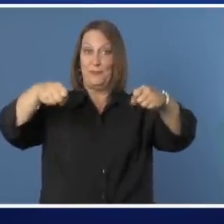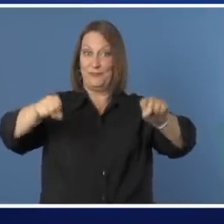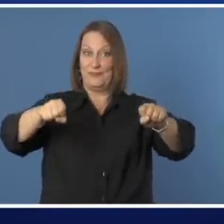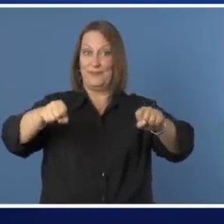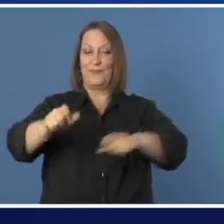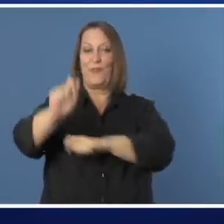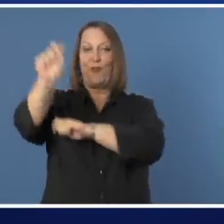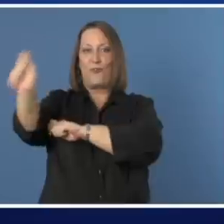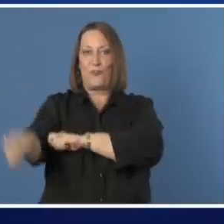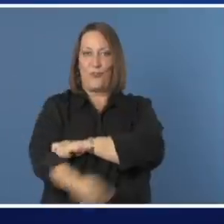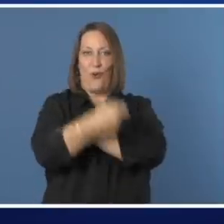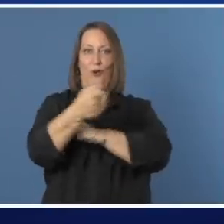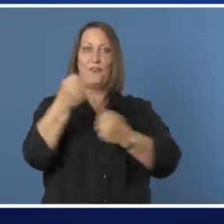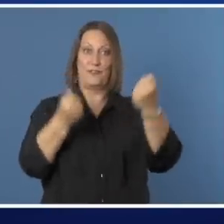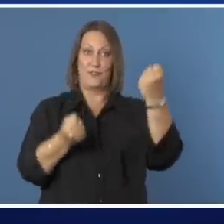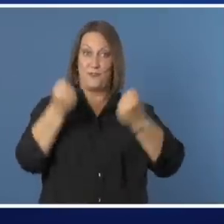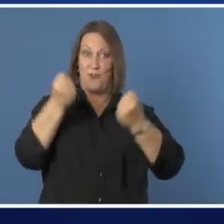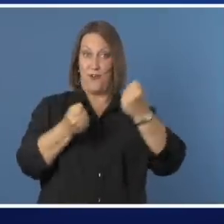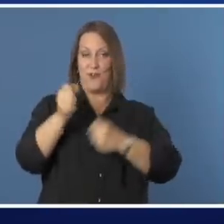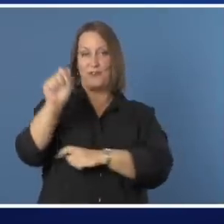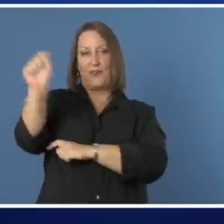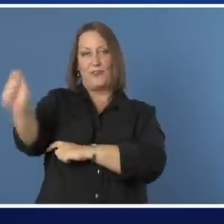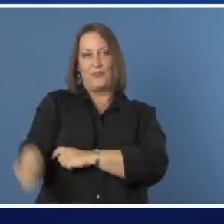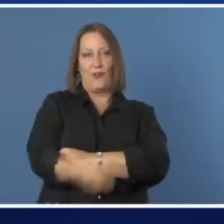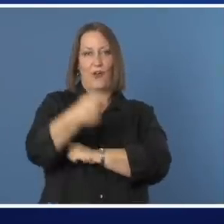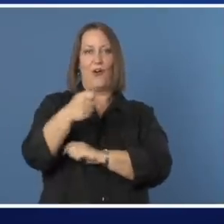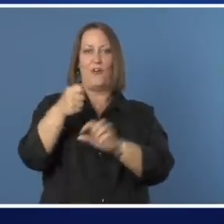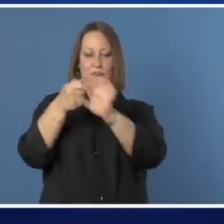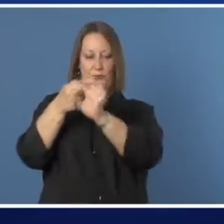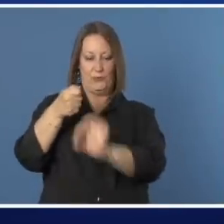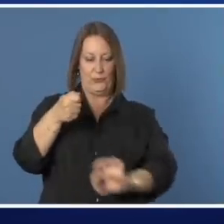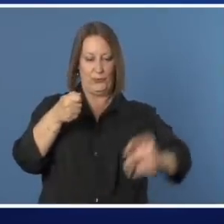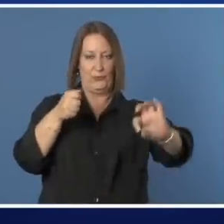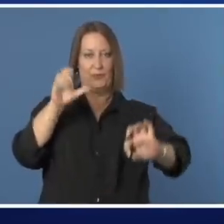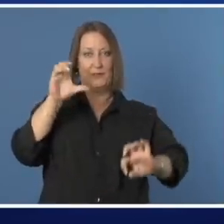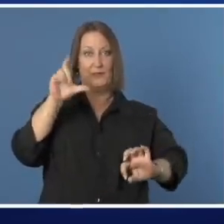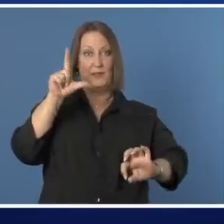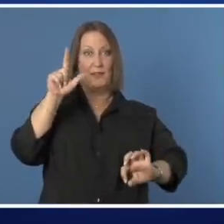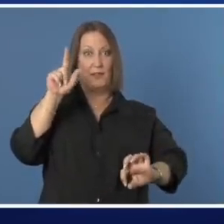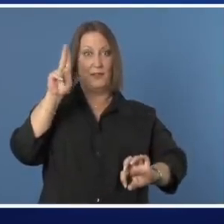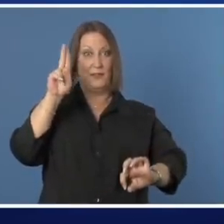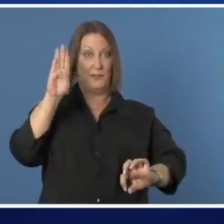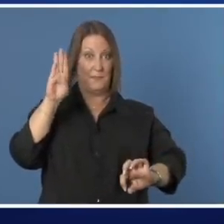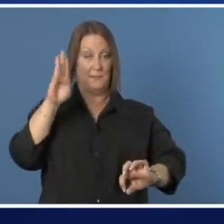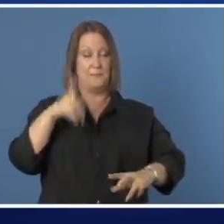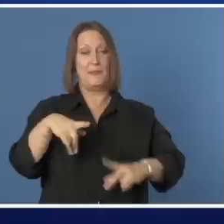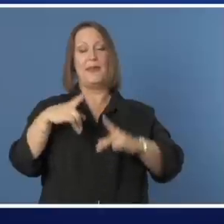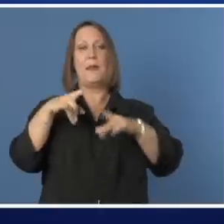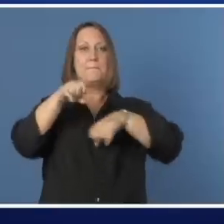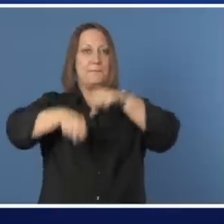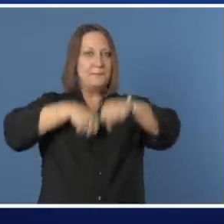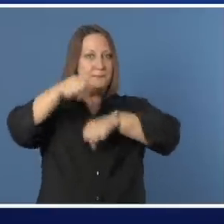golf carts, golf clubs and bicycles, camping chairs, etc.